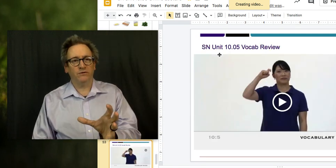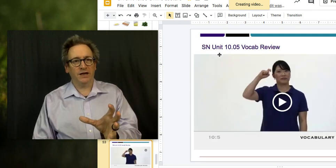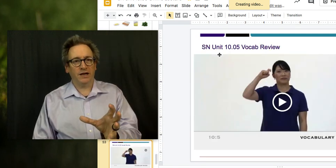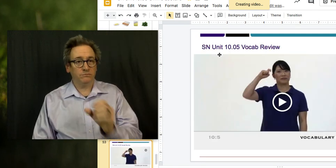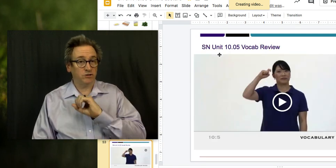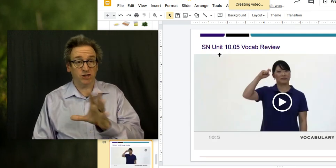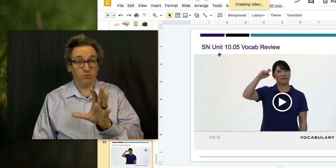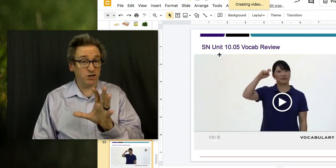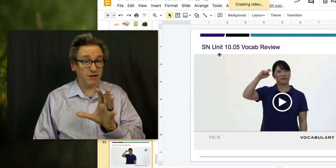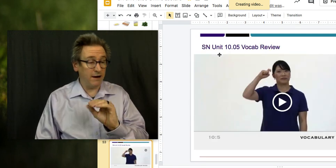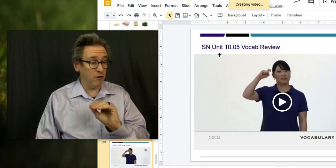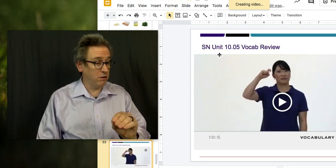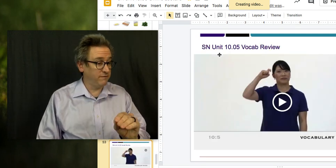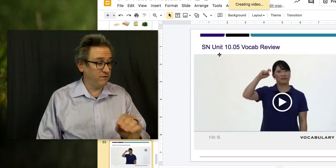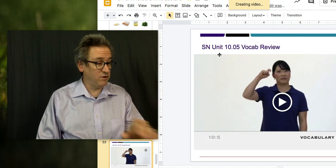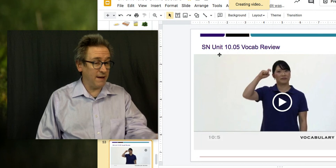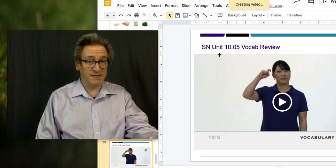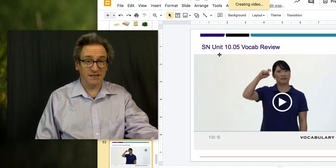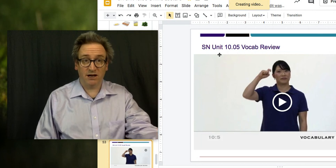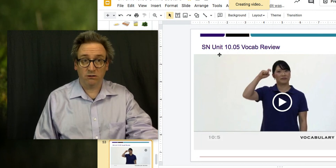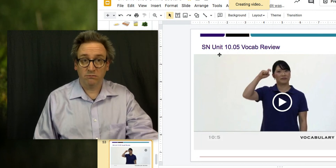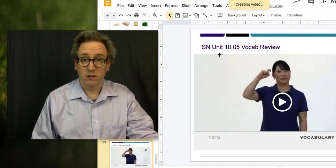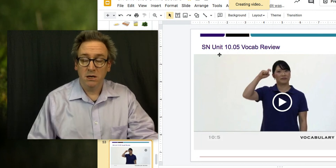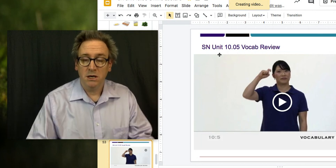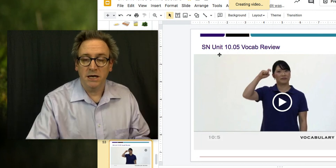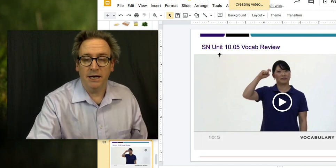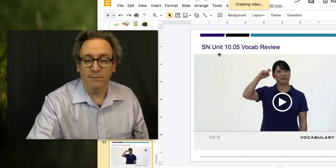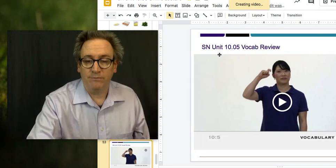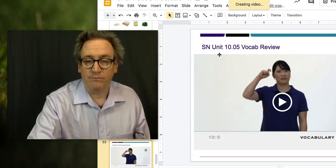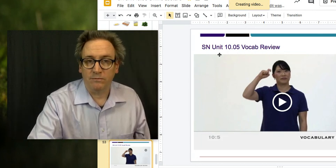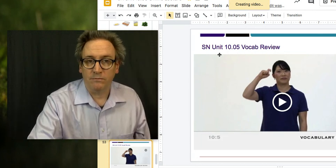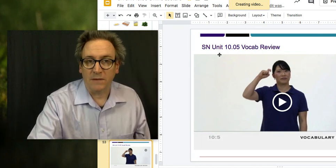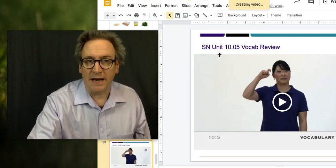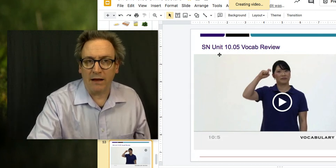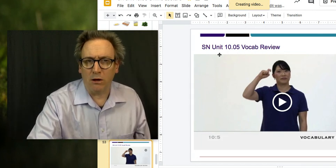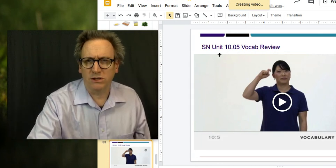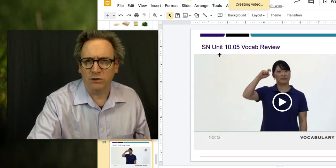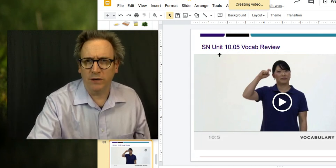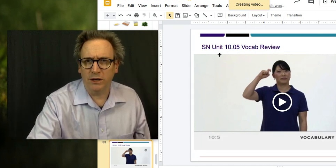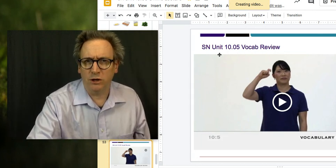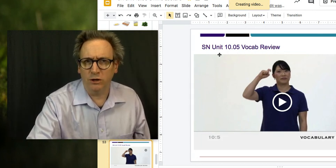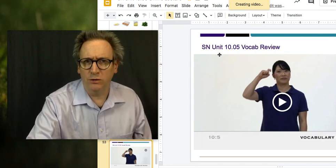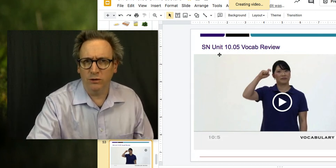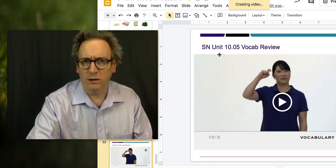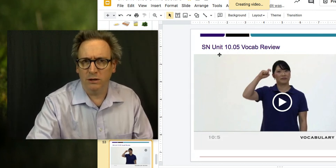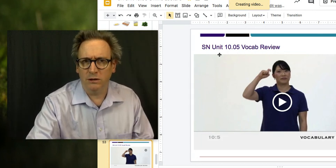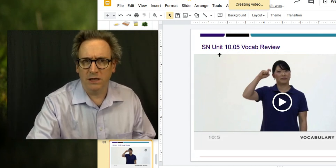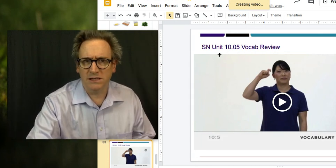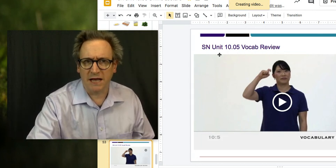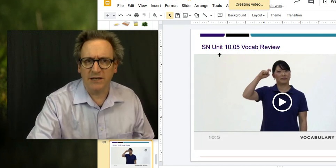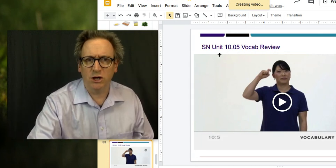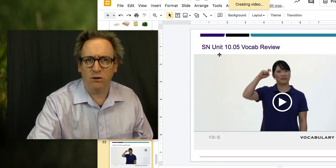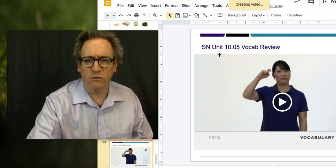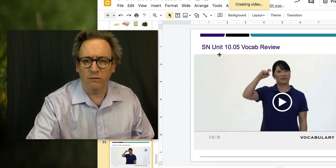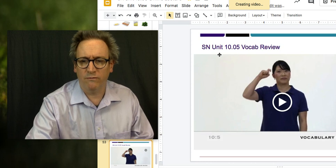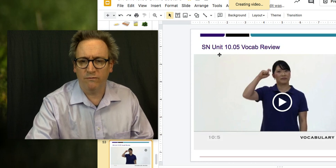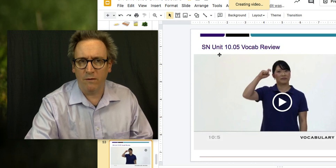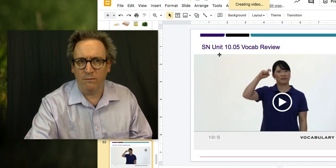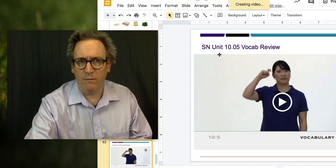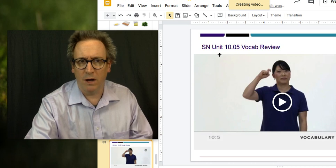review video. Just watch that. All of the vocab is in there. And I'll also include a